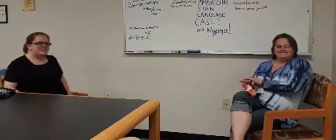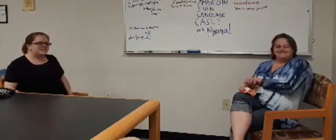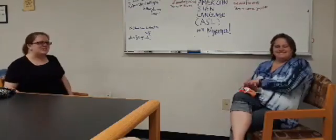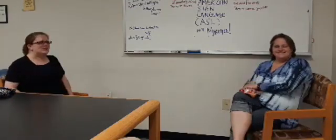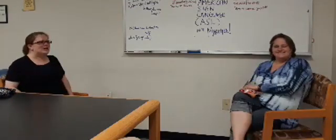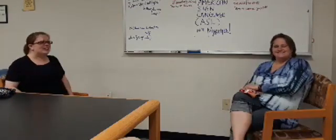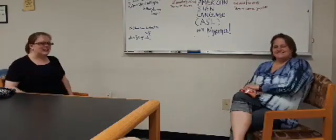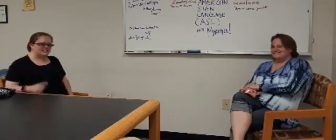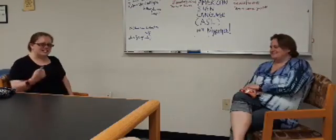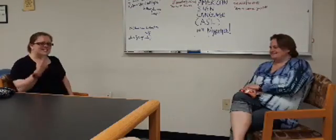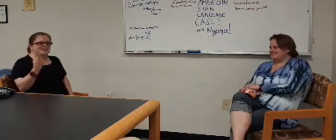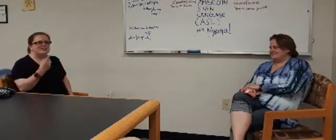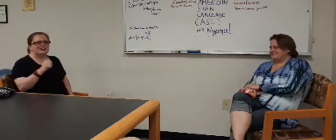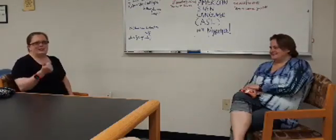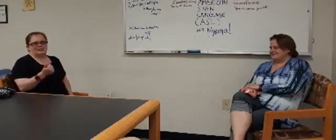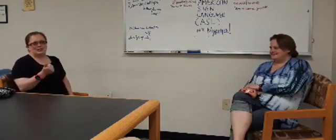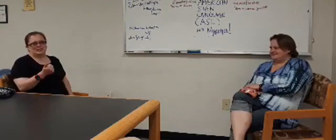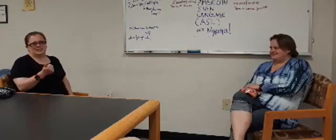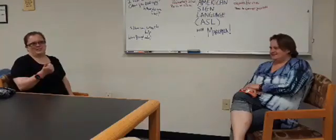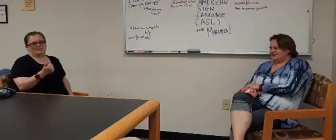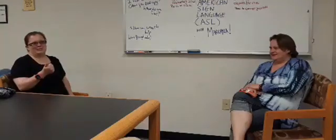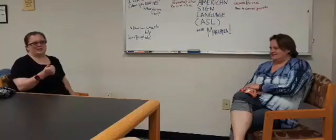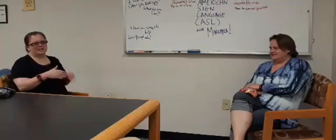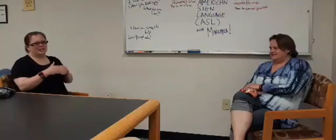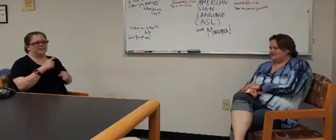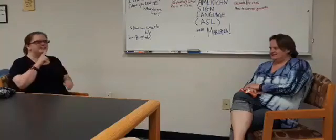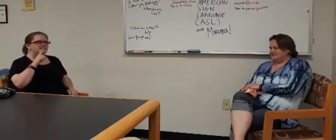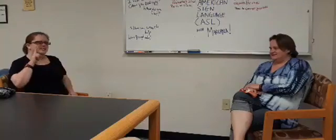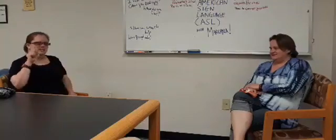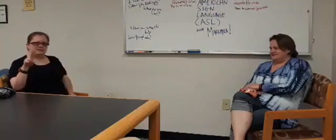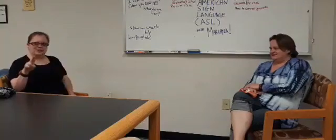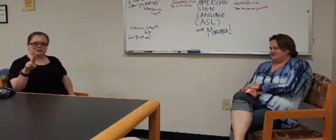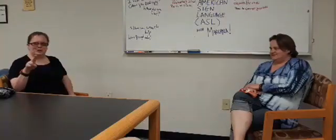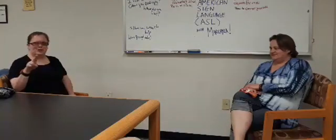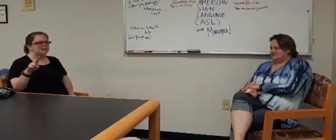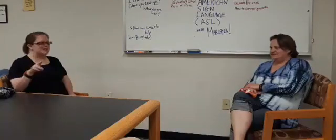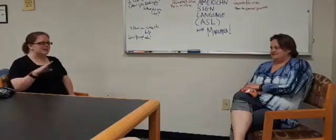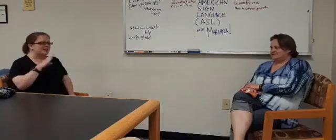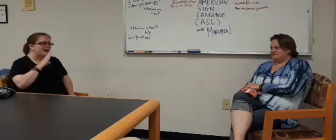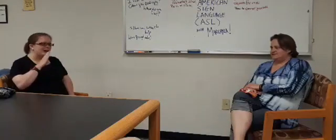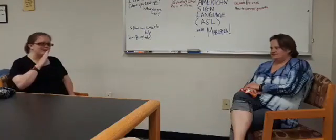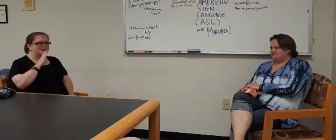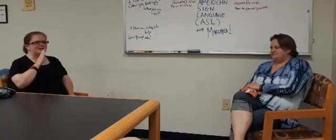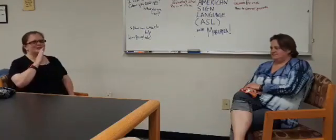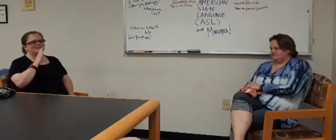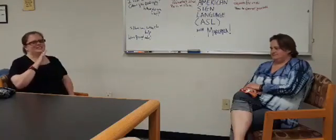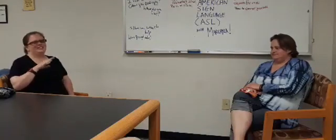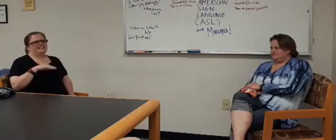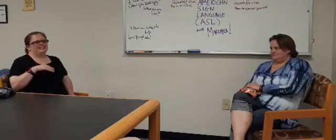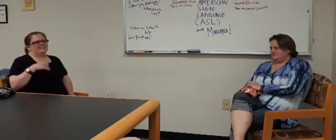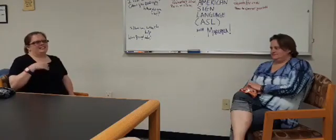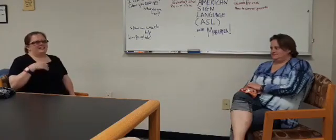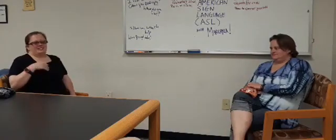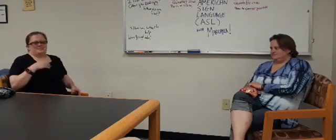So, and that's something else in Defu is they talk about making